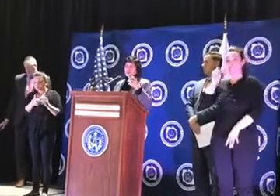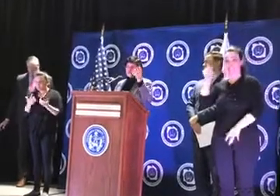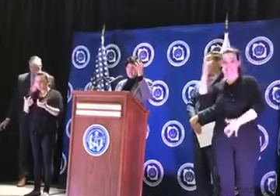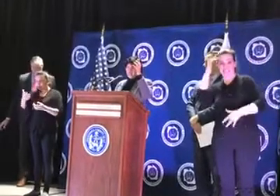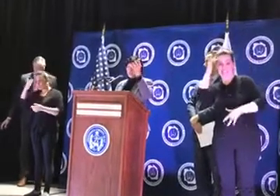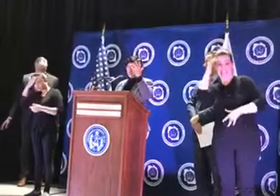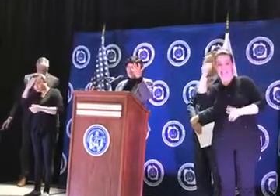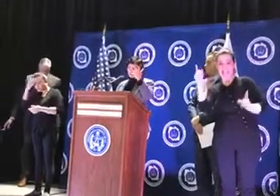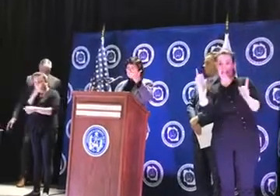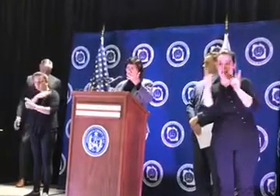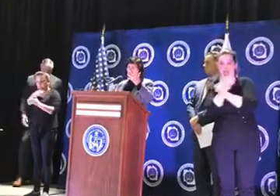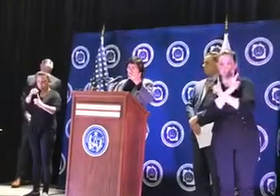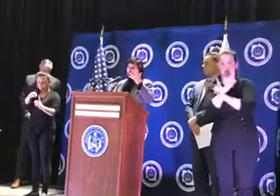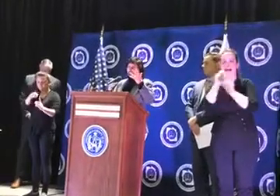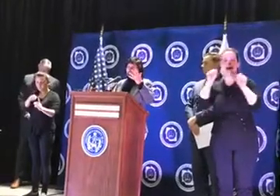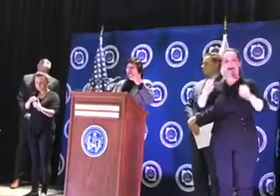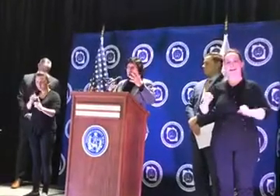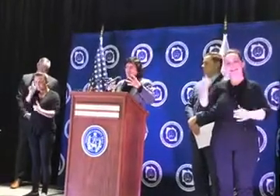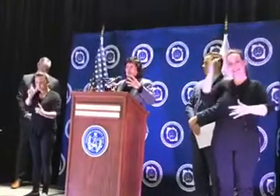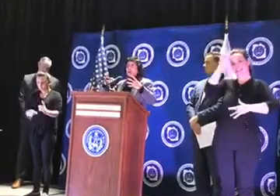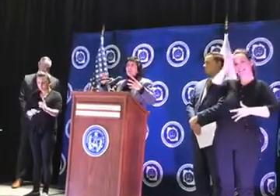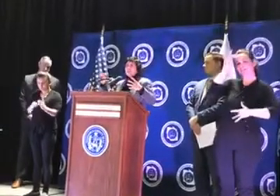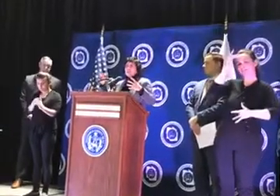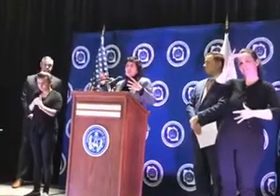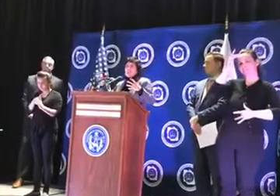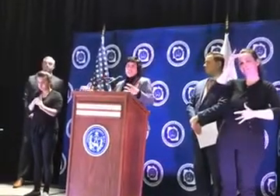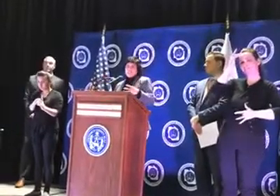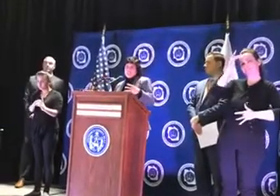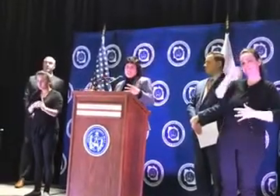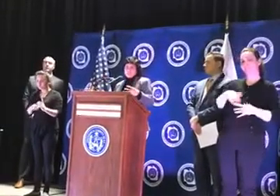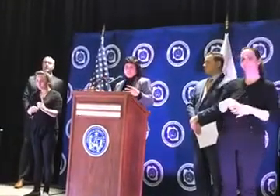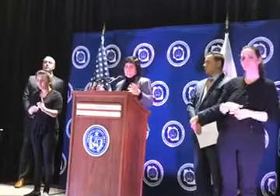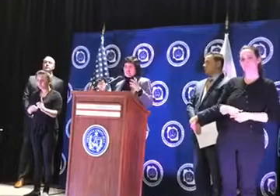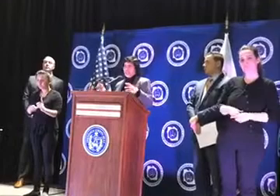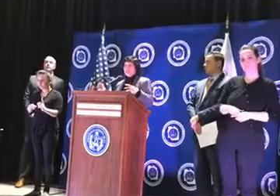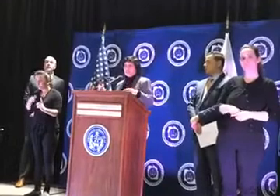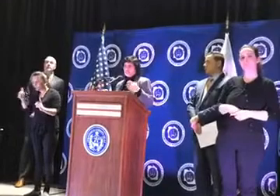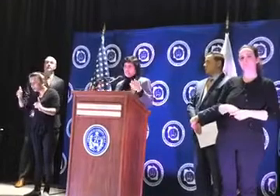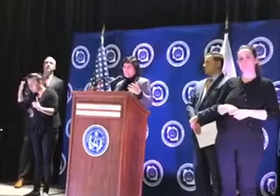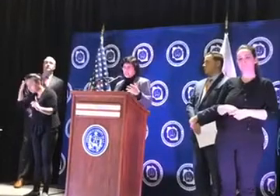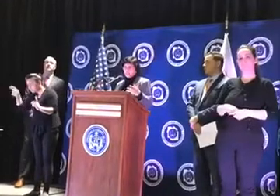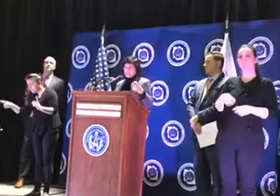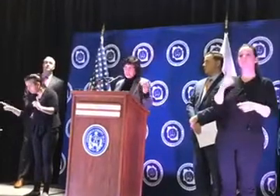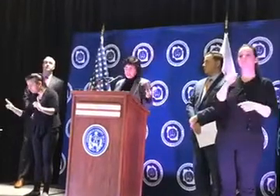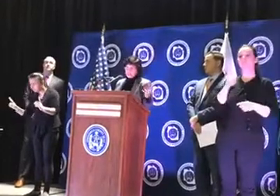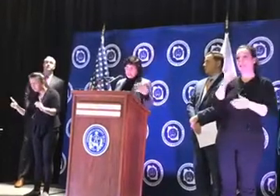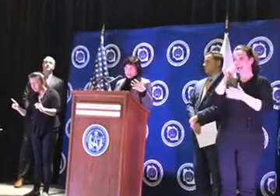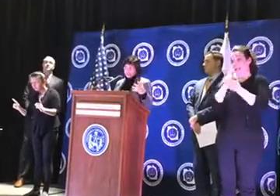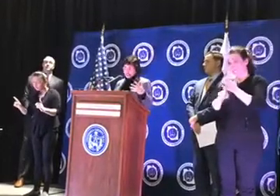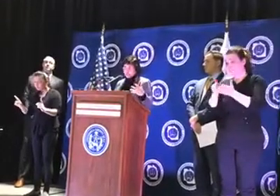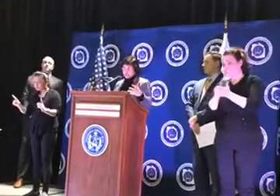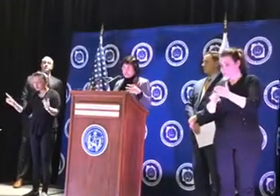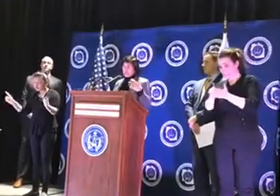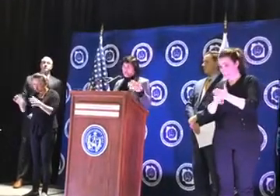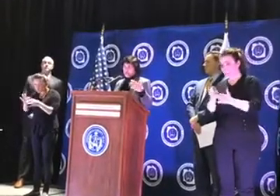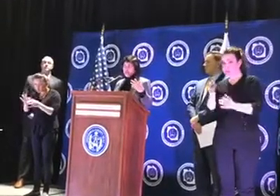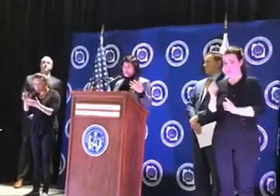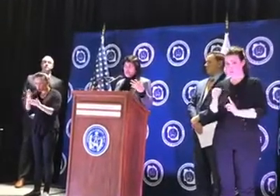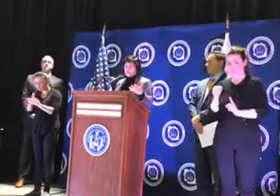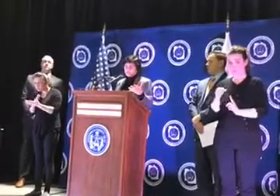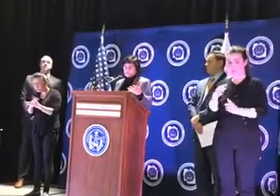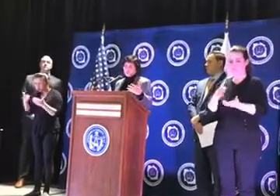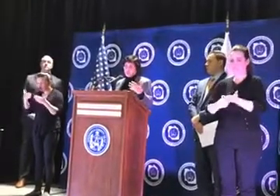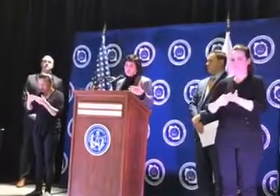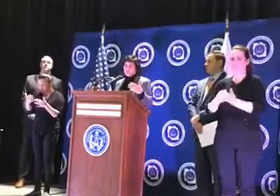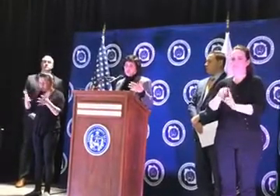looking into that, how many one case had become another case. These contacts become cases, as County Executive has mentioned. Few of